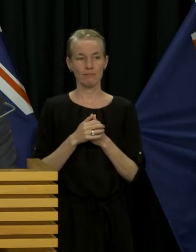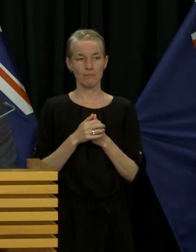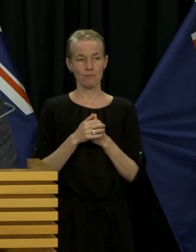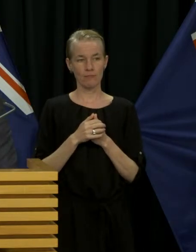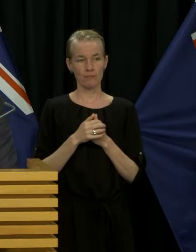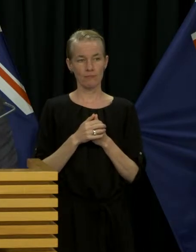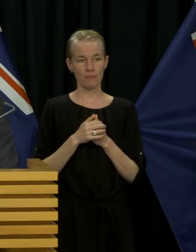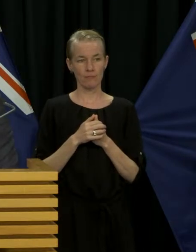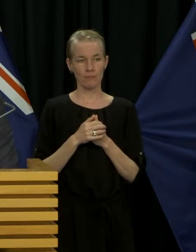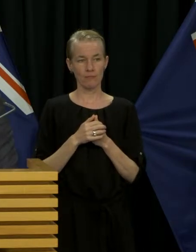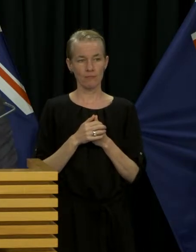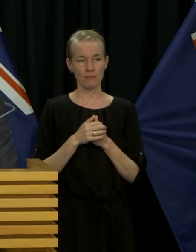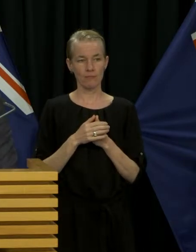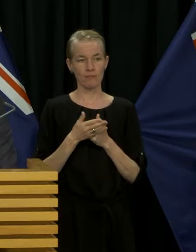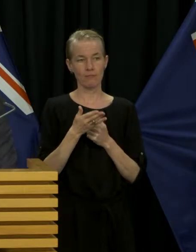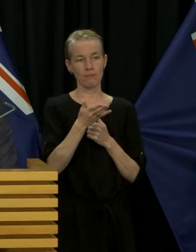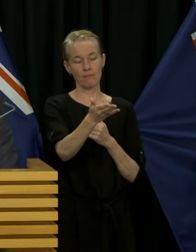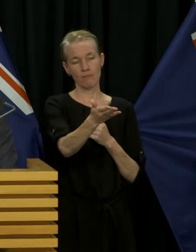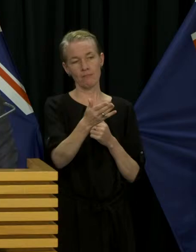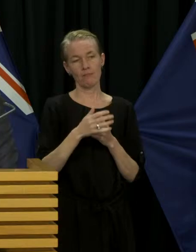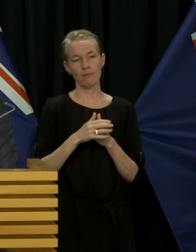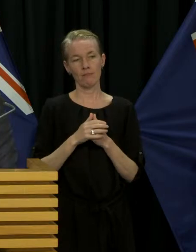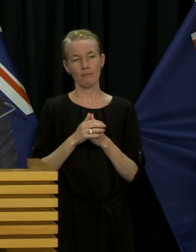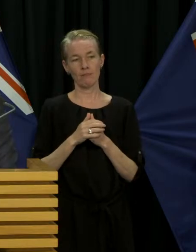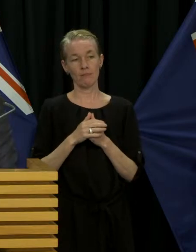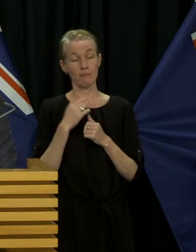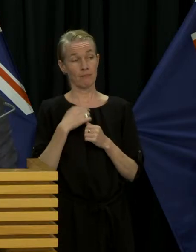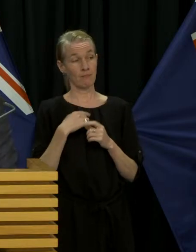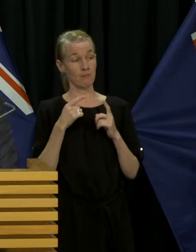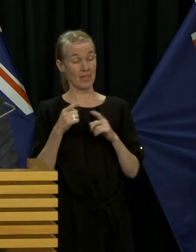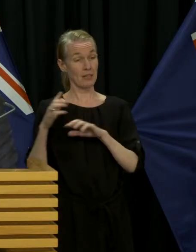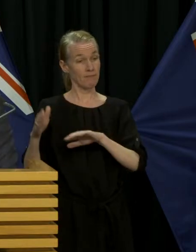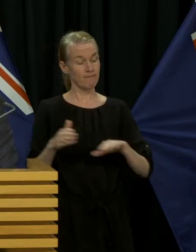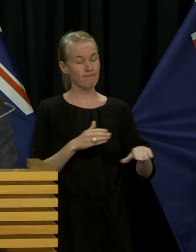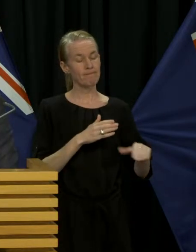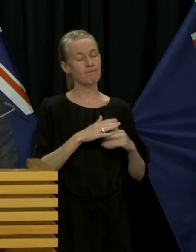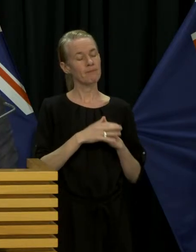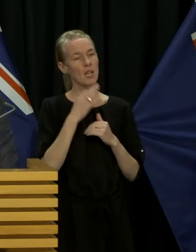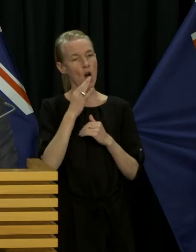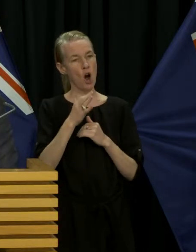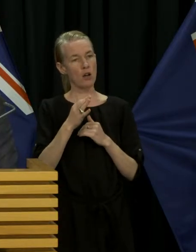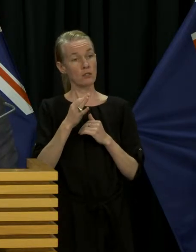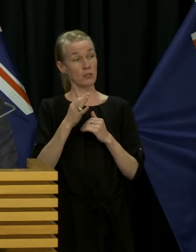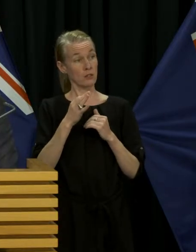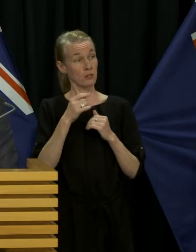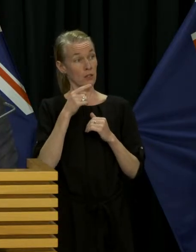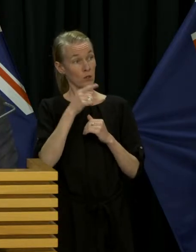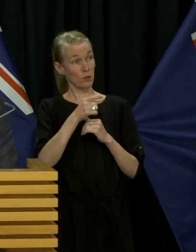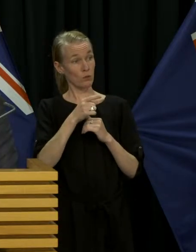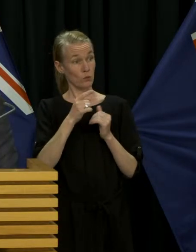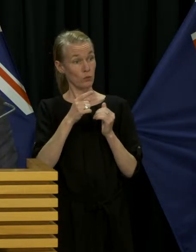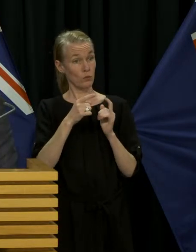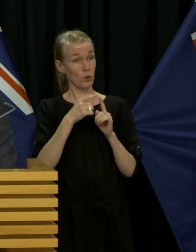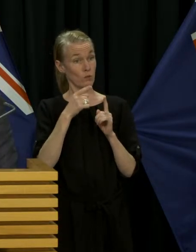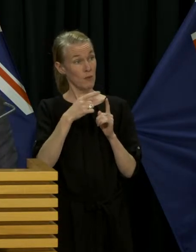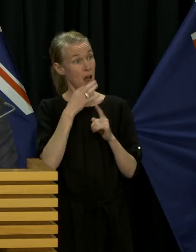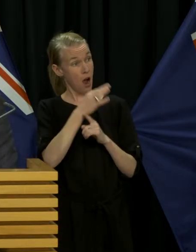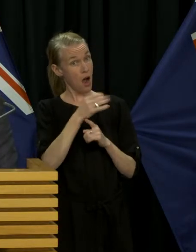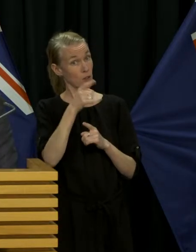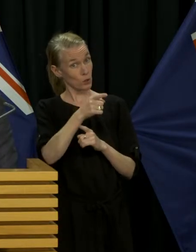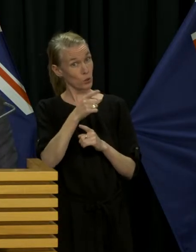another public health matter, I just wondered, as the country's top doctor, do you think it would be a good thing overall if New Zealand voted to legalise